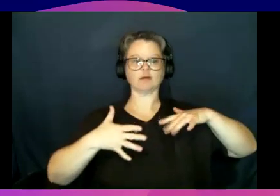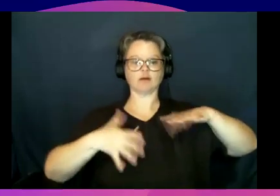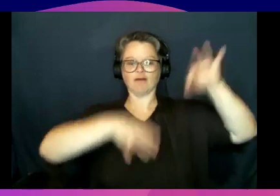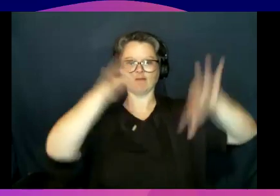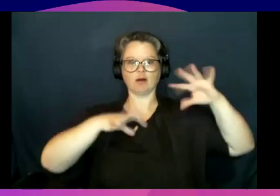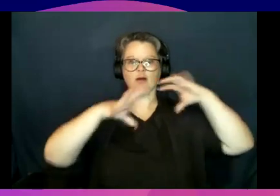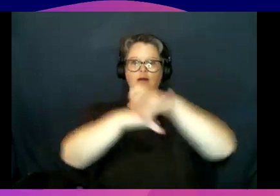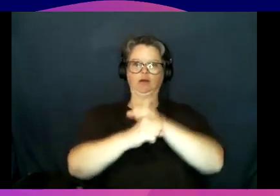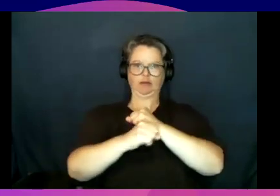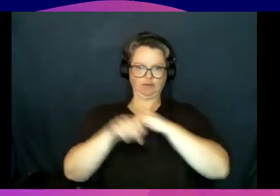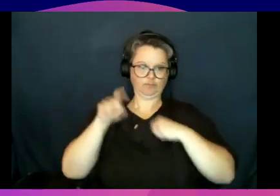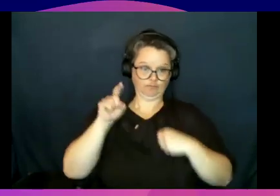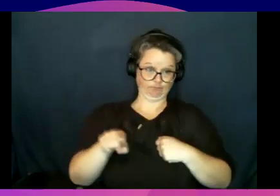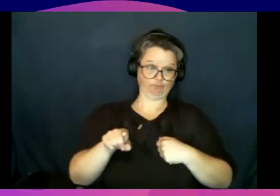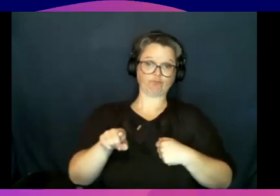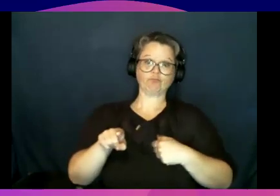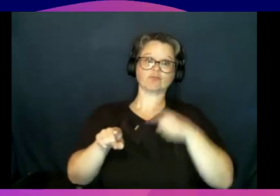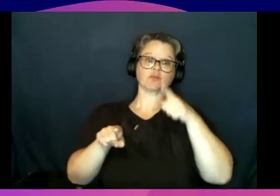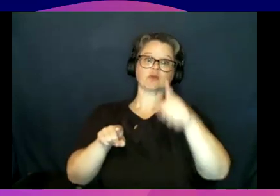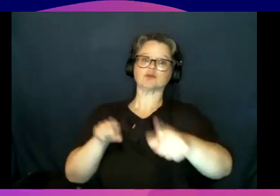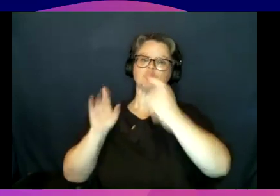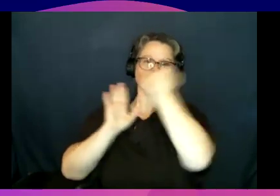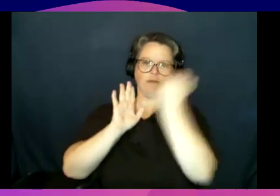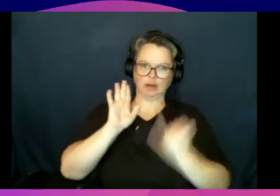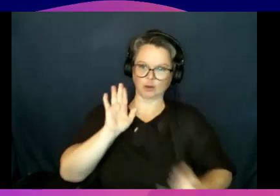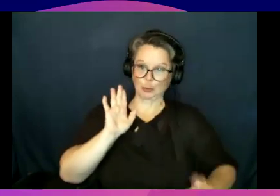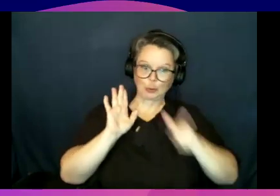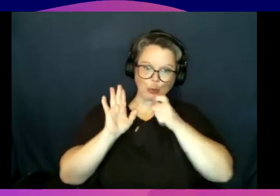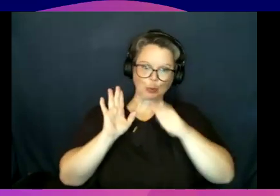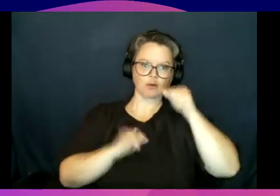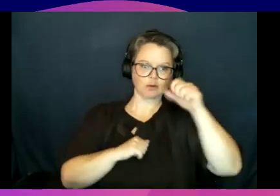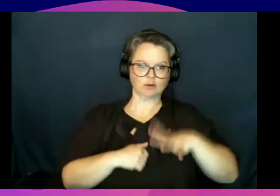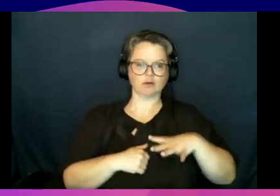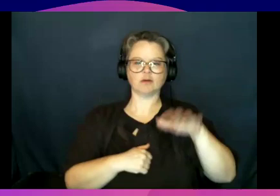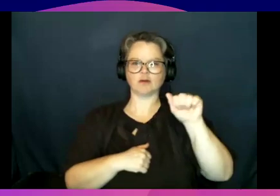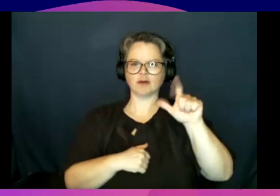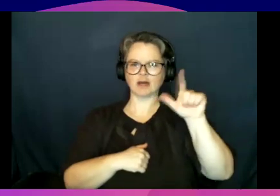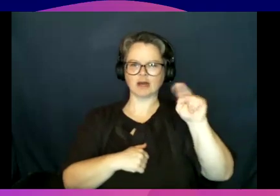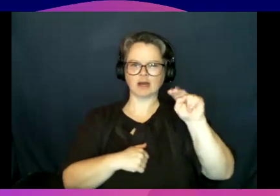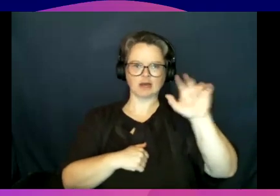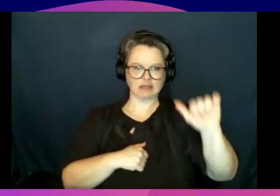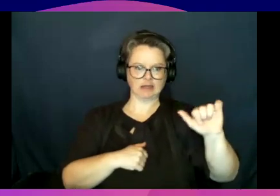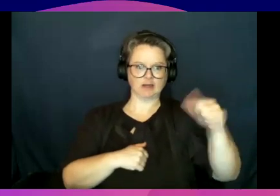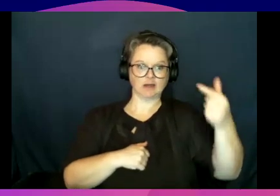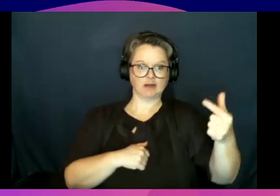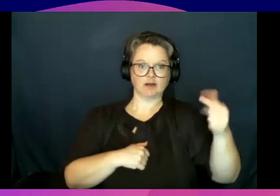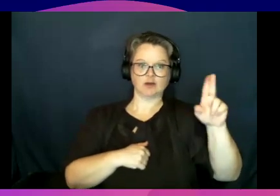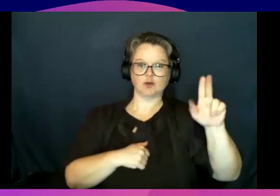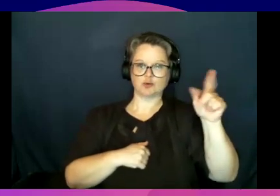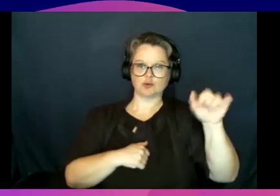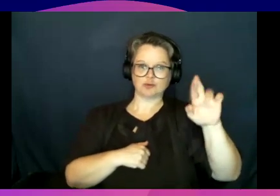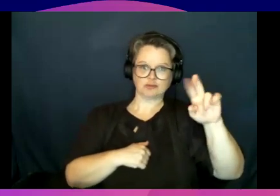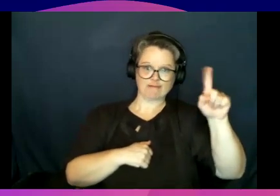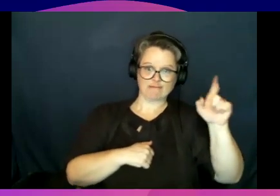Alina Gutierrez, which summarizes some of the key findings from a joint presentation we did with EVA Canada, which was during